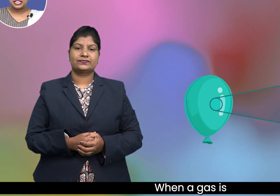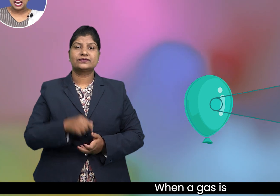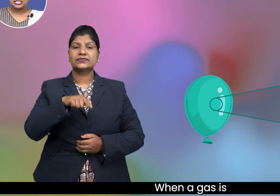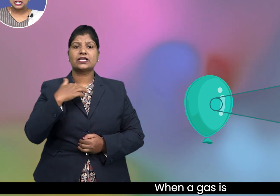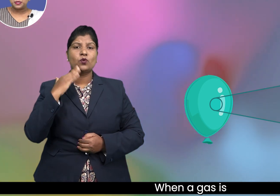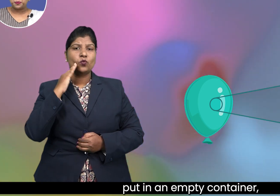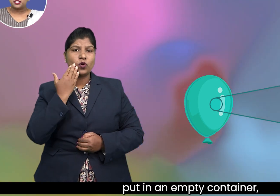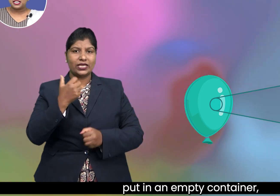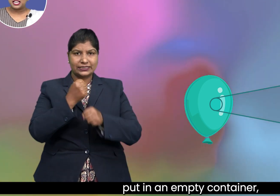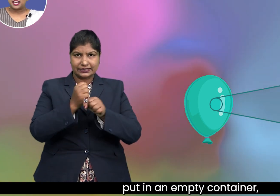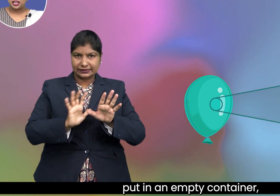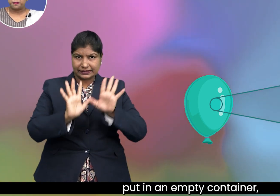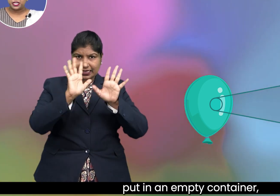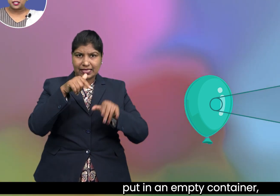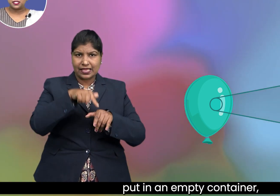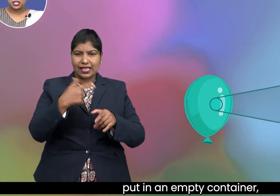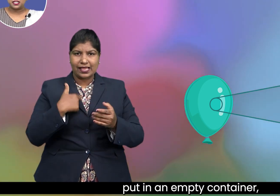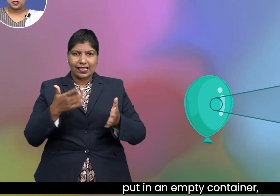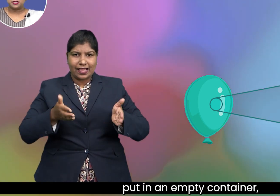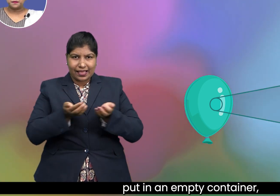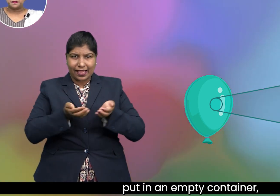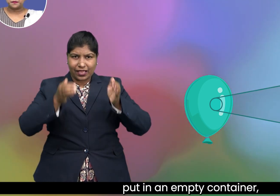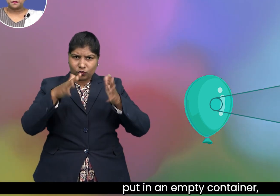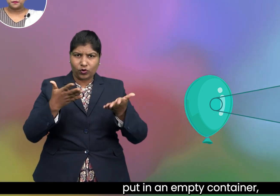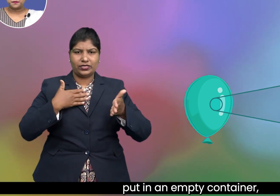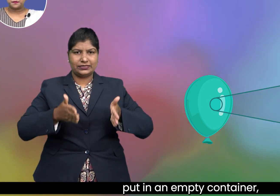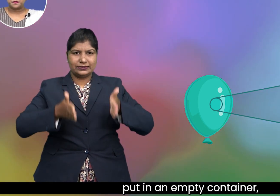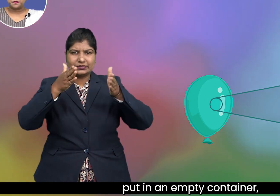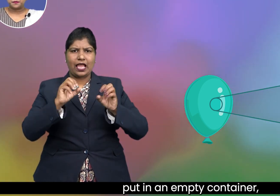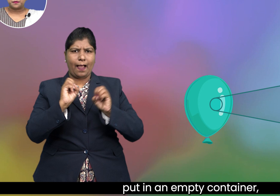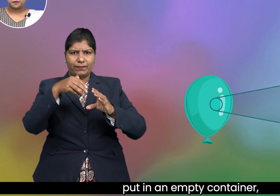When a gas is put in an empty container,